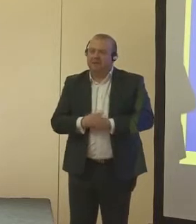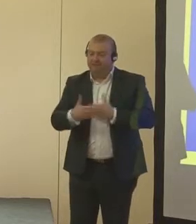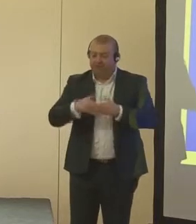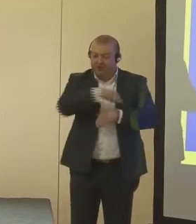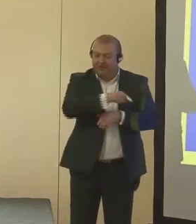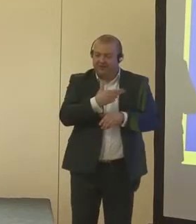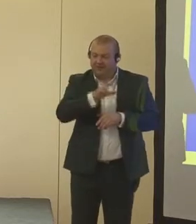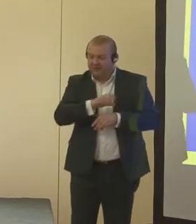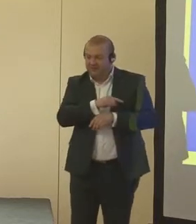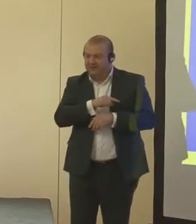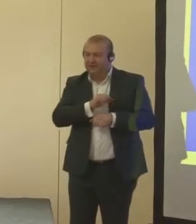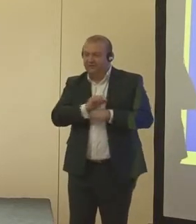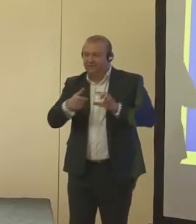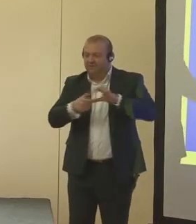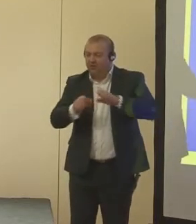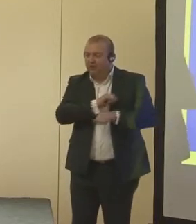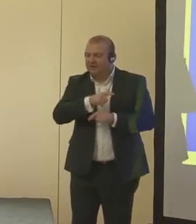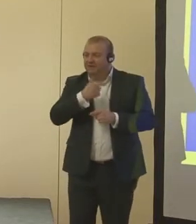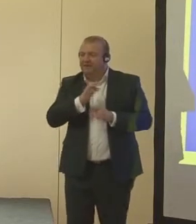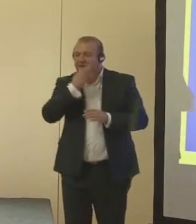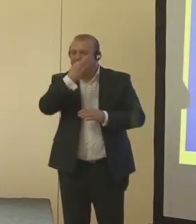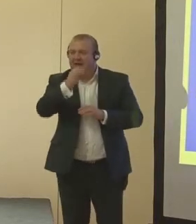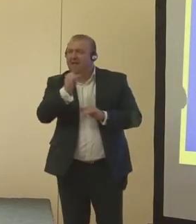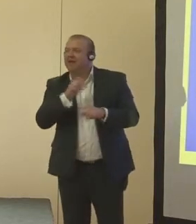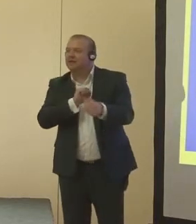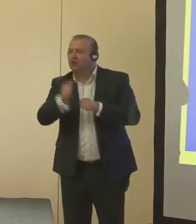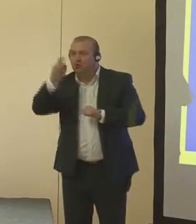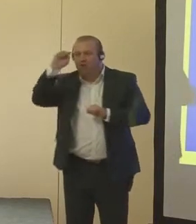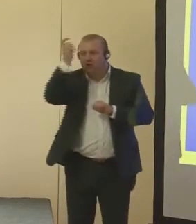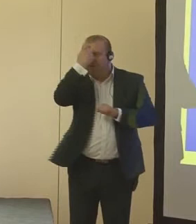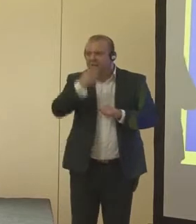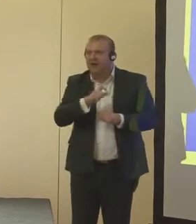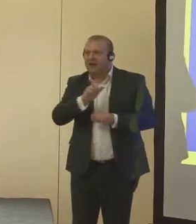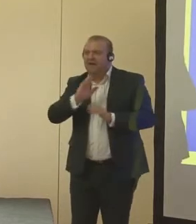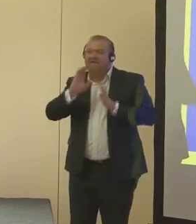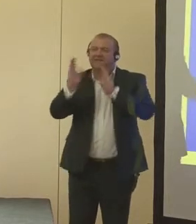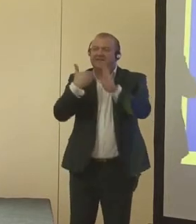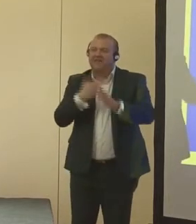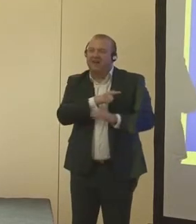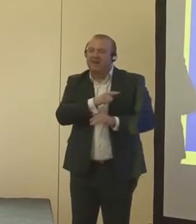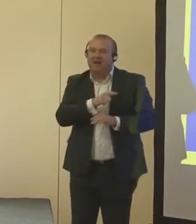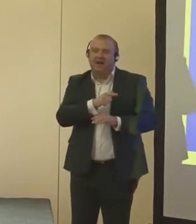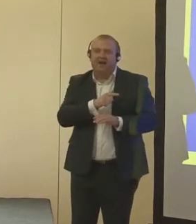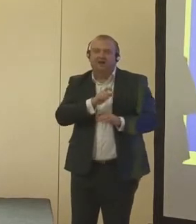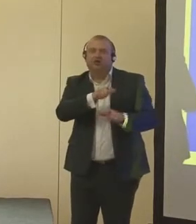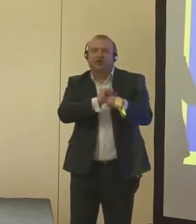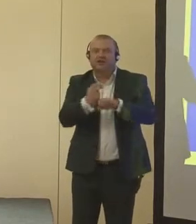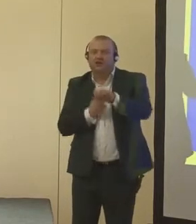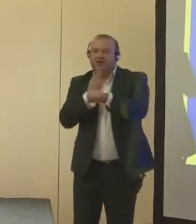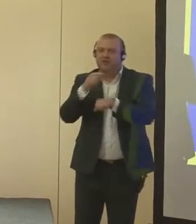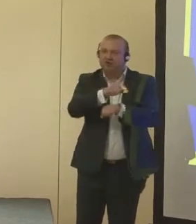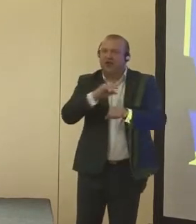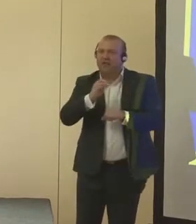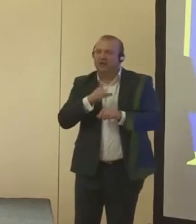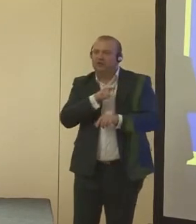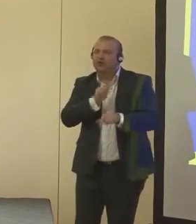What are the main challenges in making this accessible? What is needed for this element? And